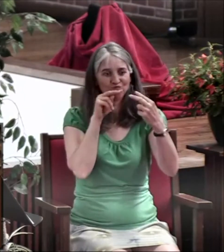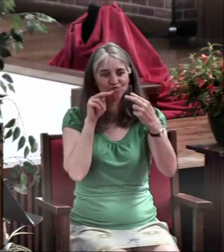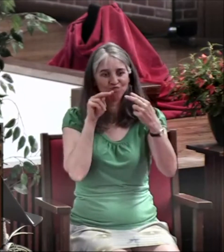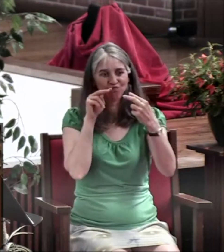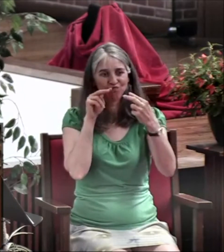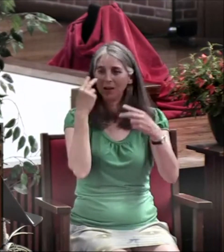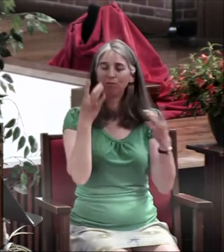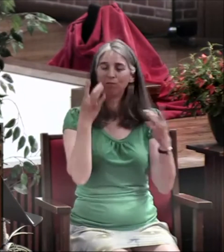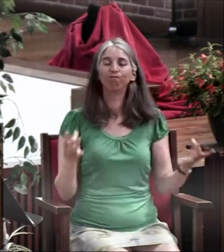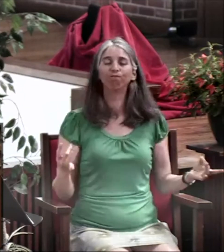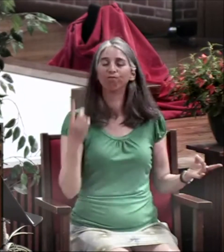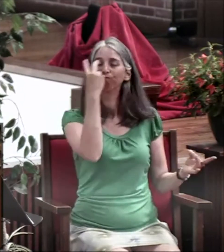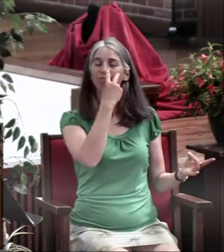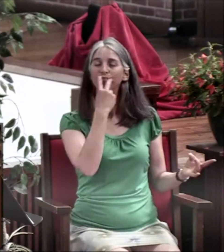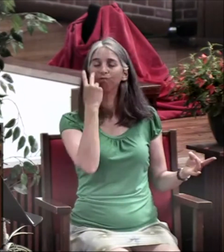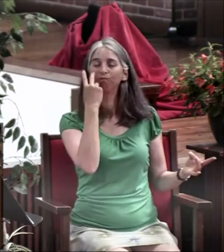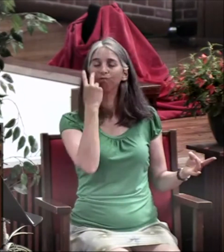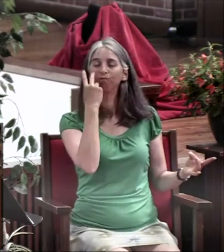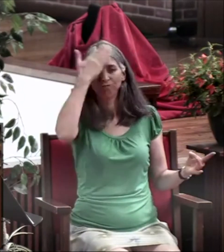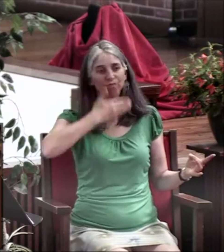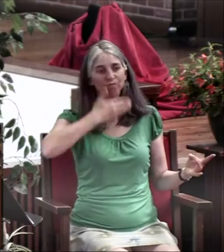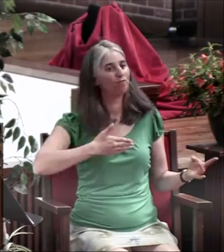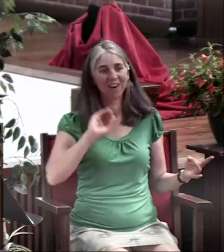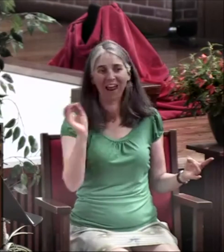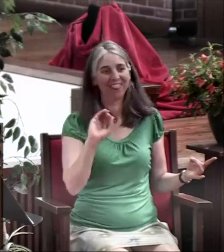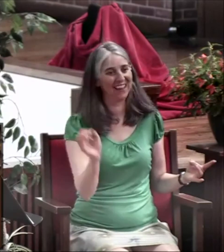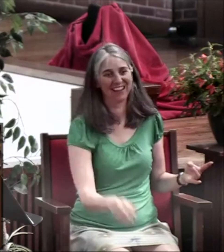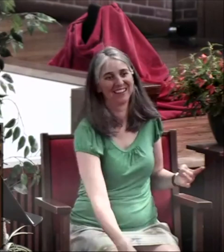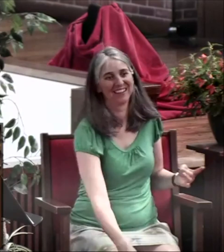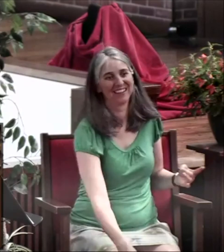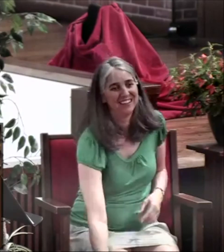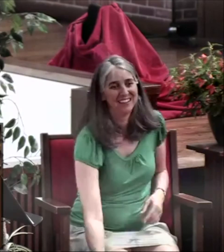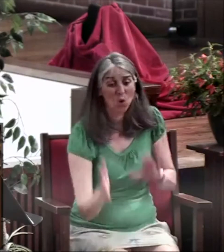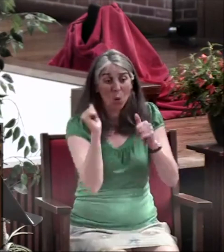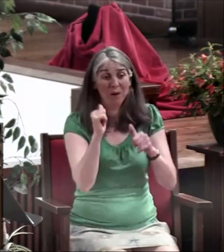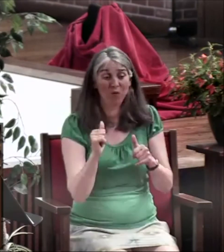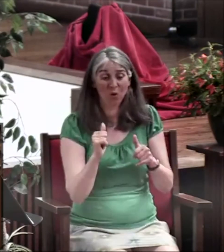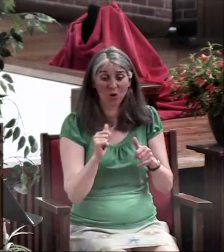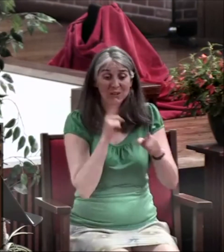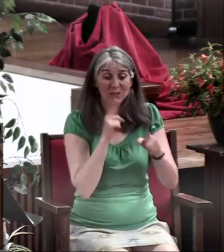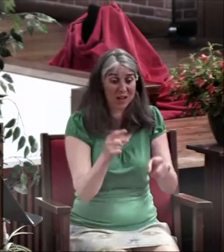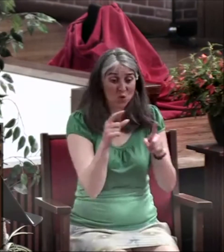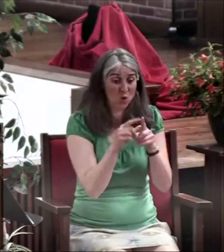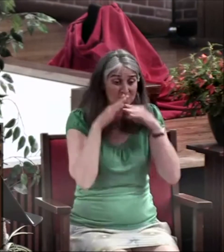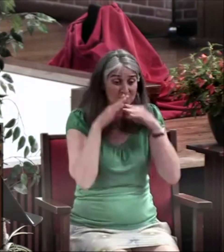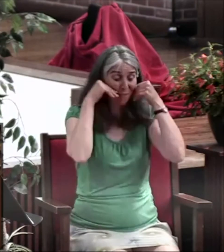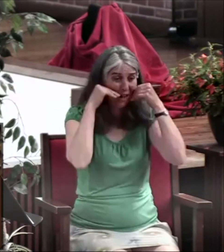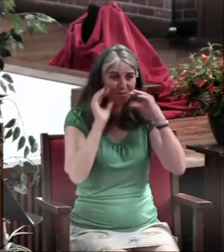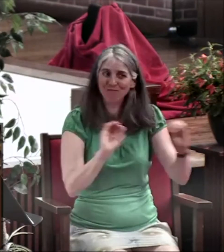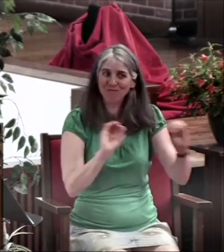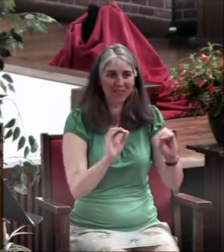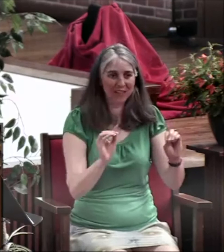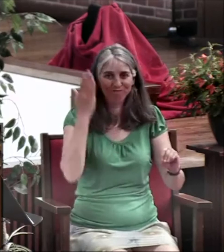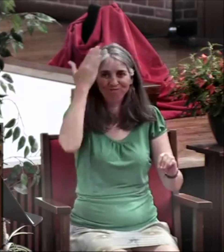some response, some word, even a smile, but he didn't turn to smile